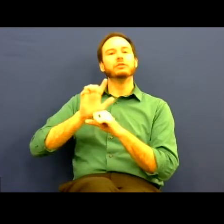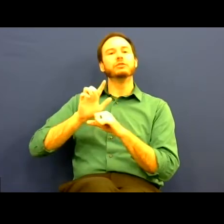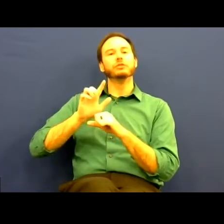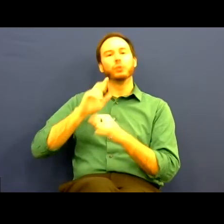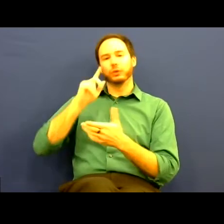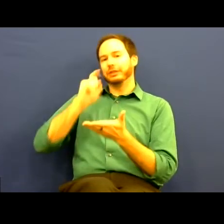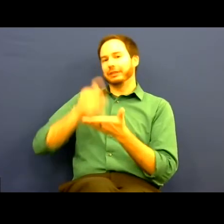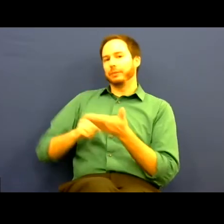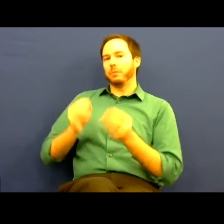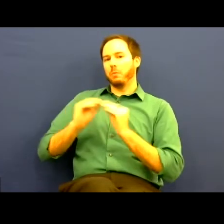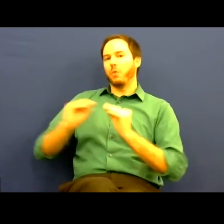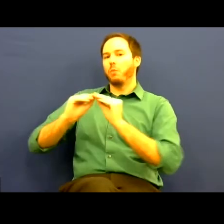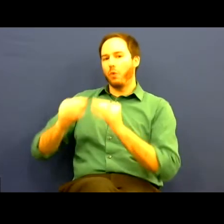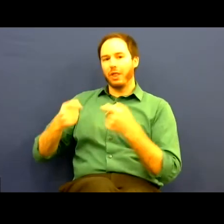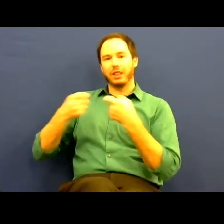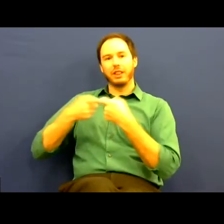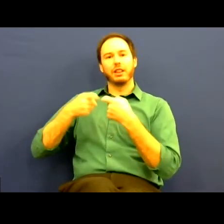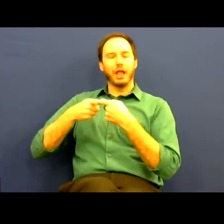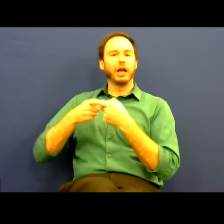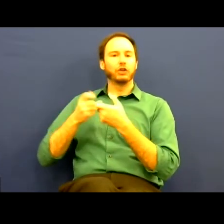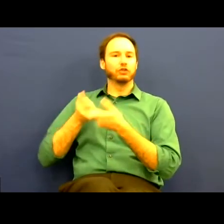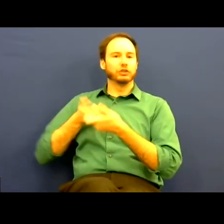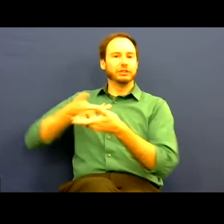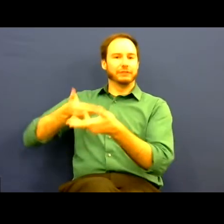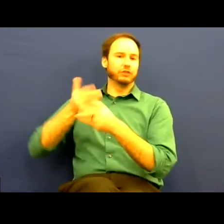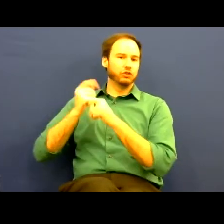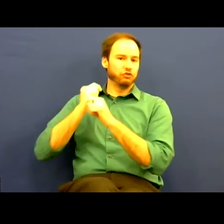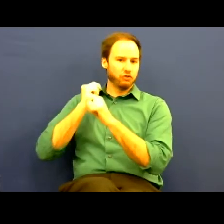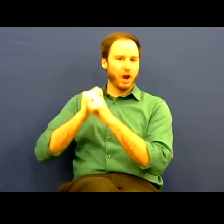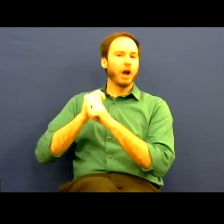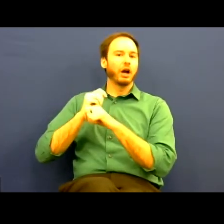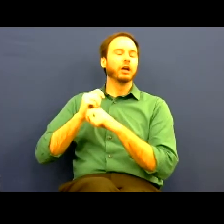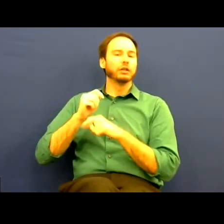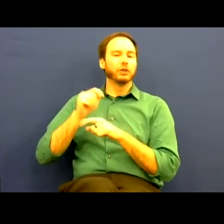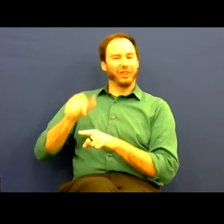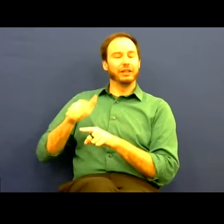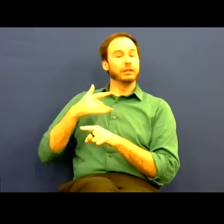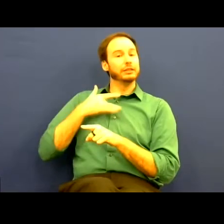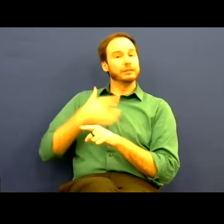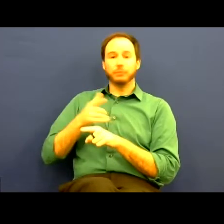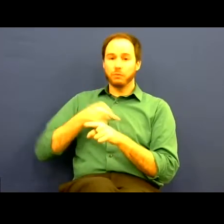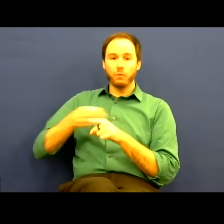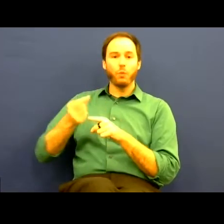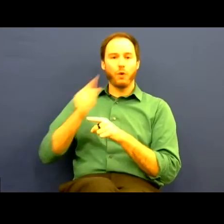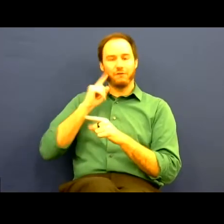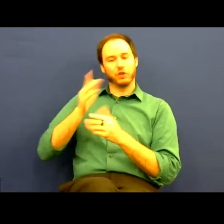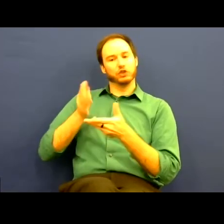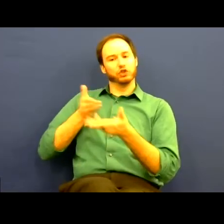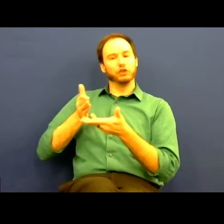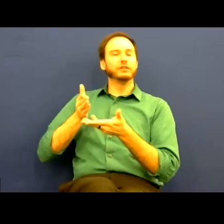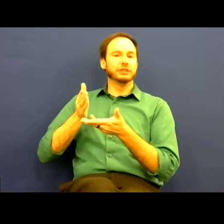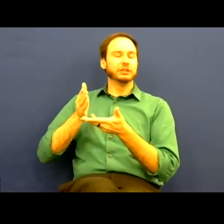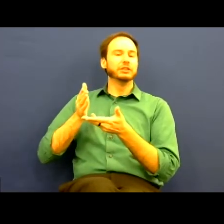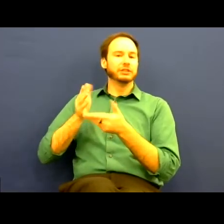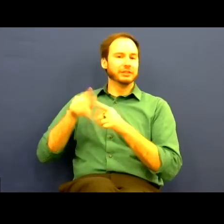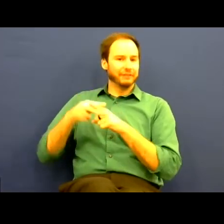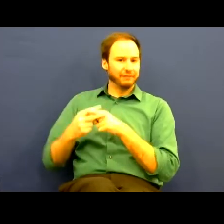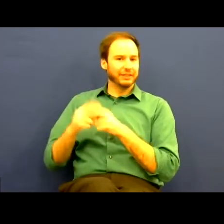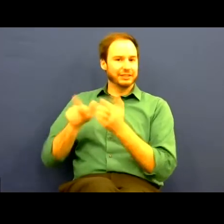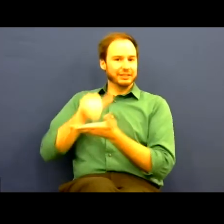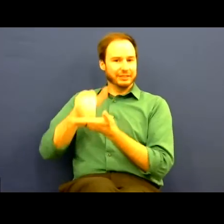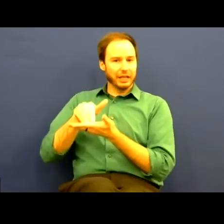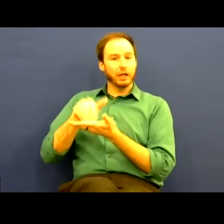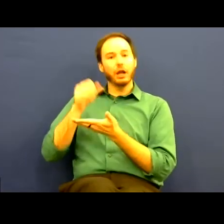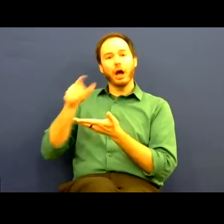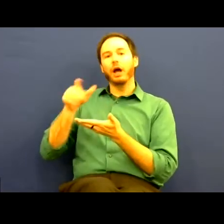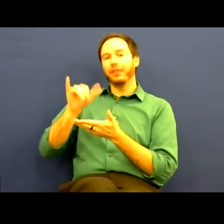of those electric delivery trucks on the road. So it's primarily a service center. However, our application does